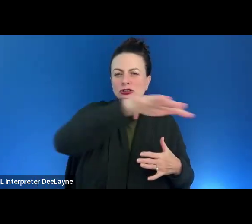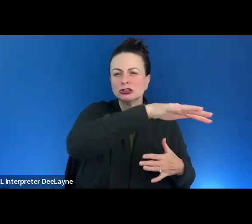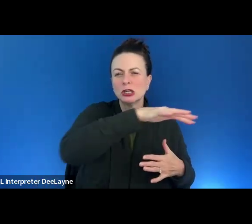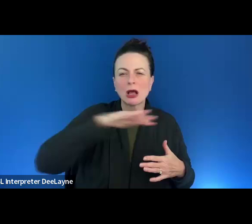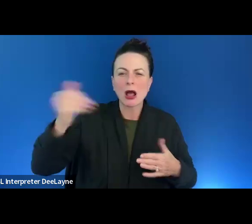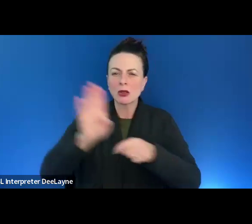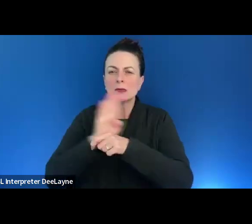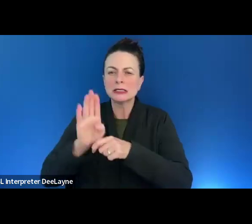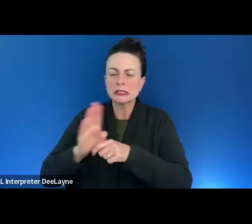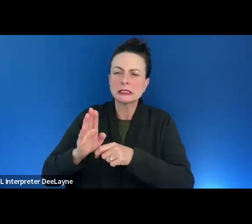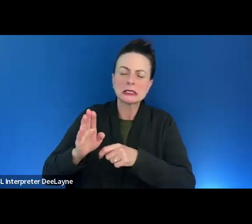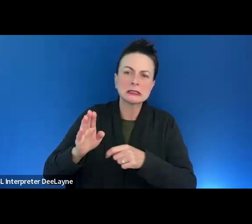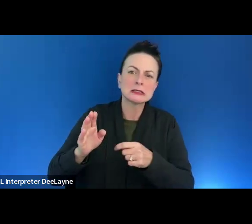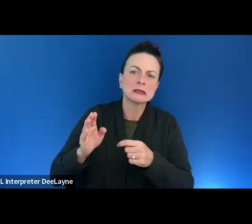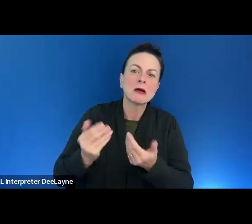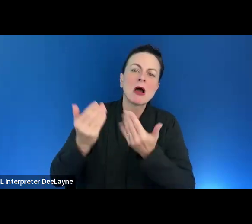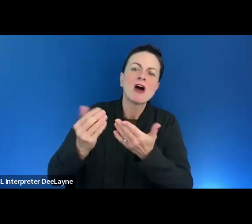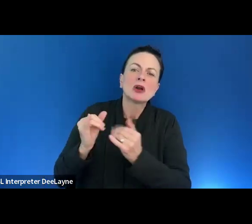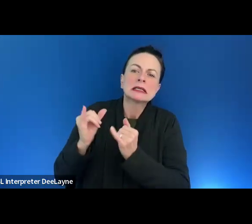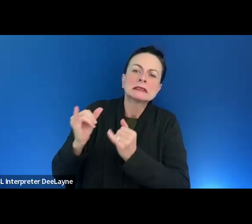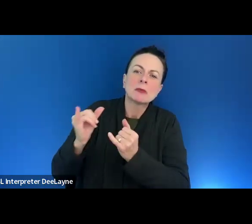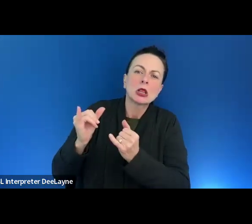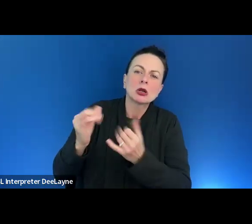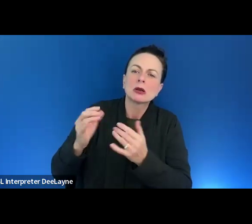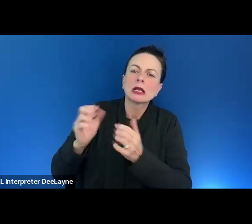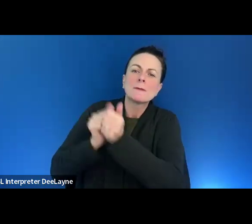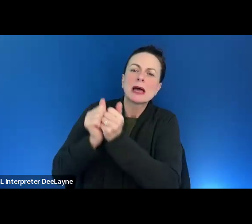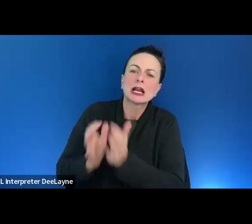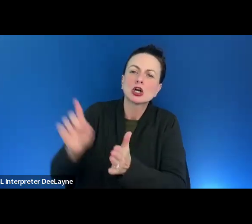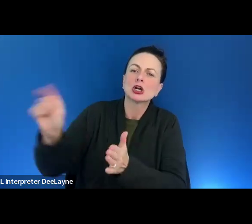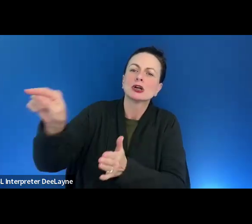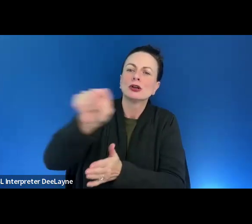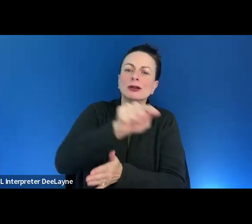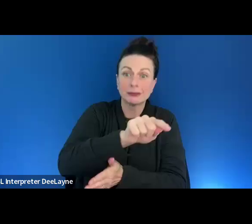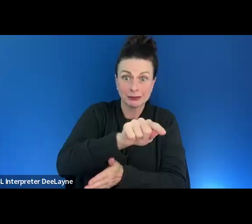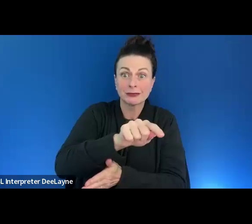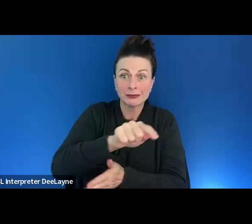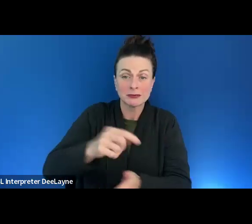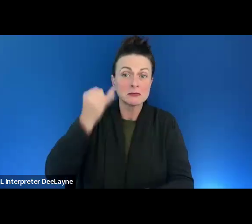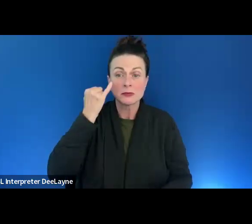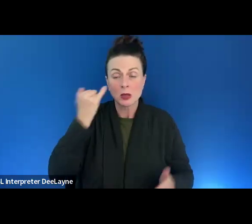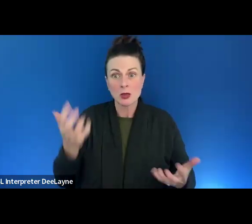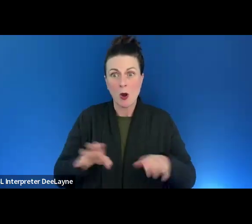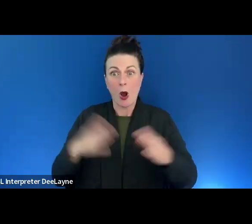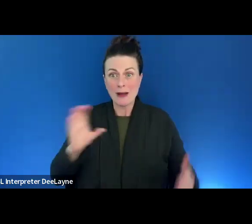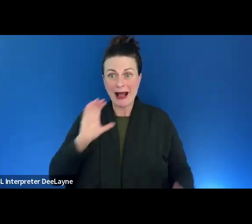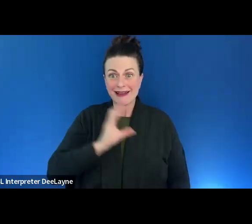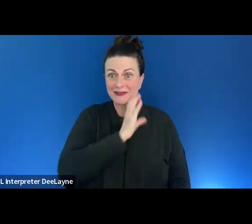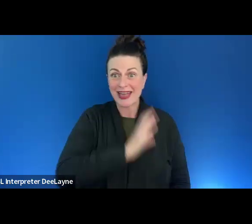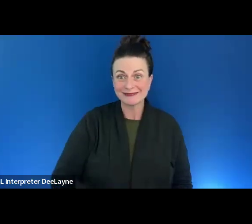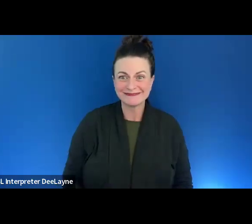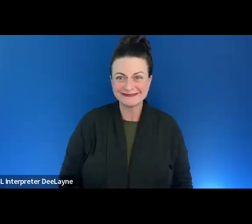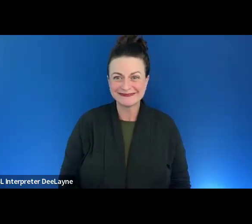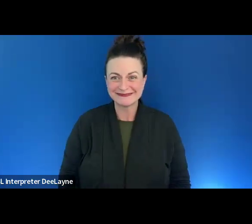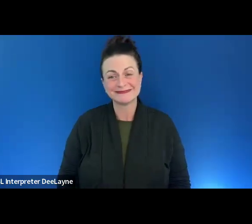see what other businesses are offering something similar to yours. For example, let's say you want to open a cafe. I'm